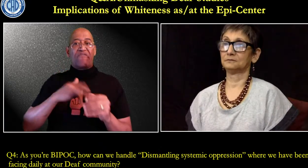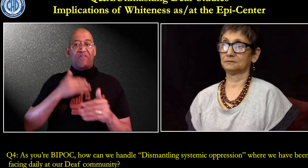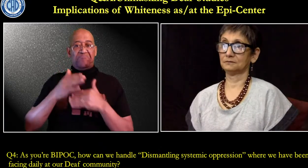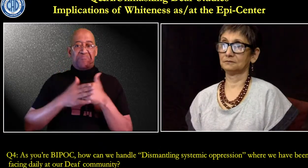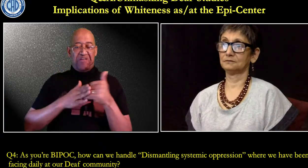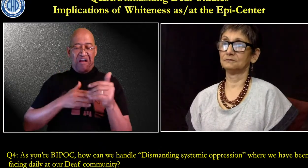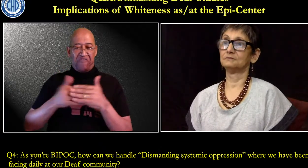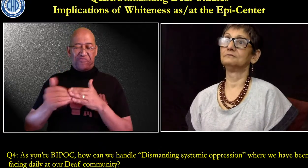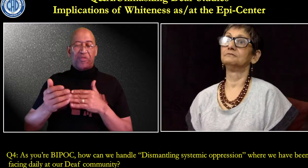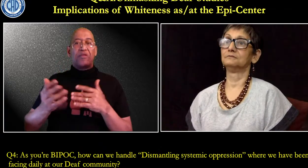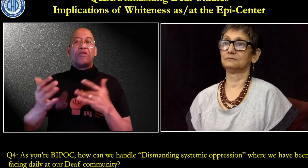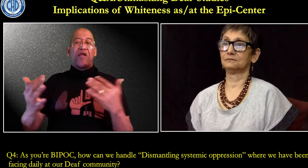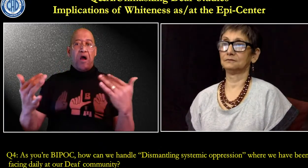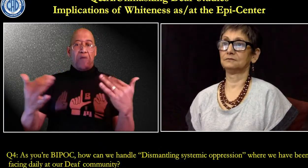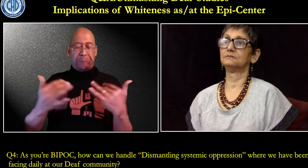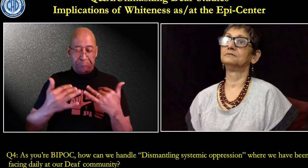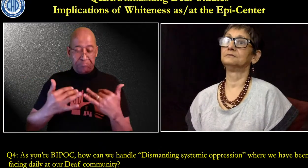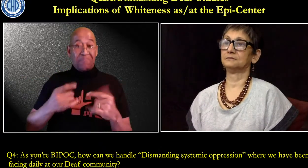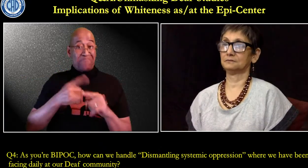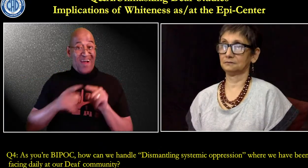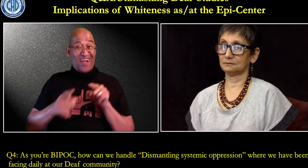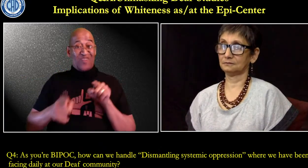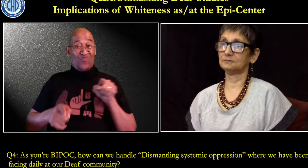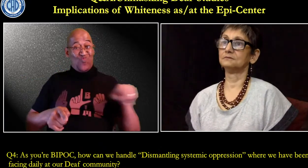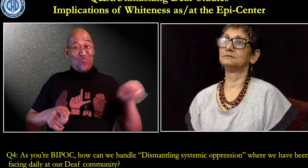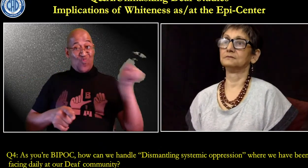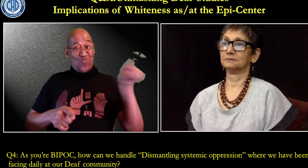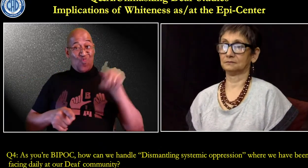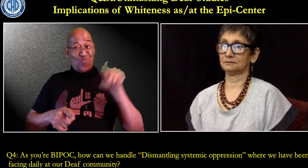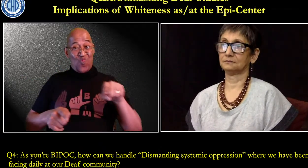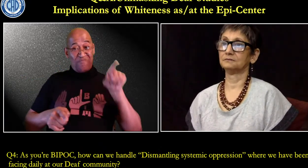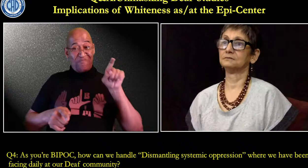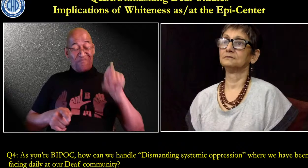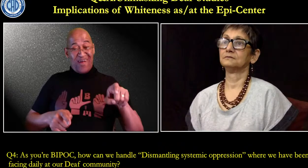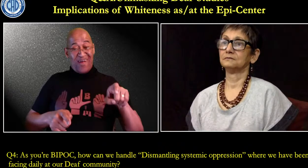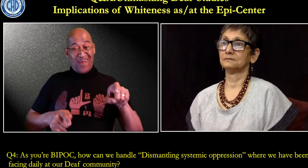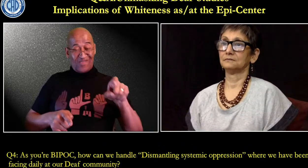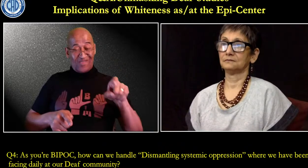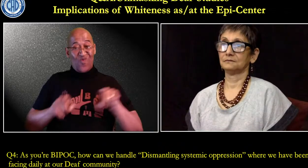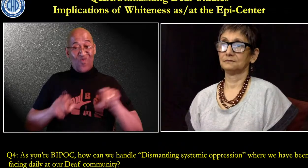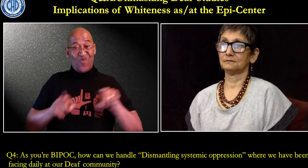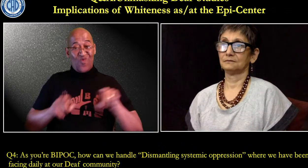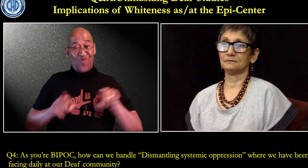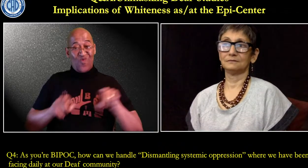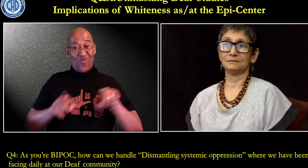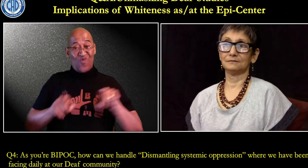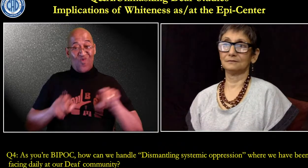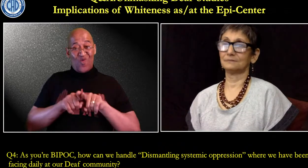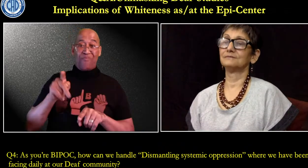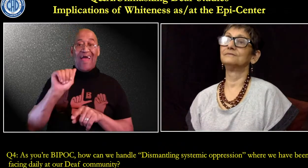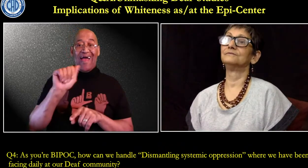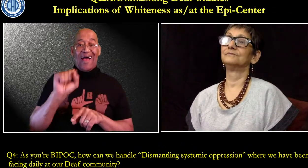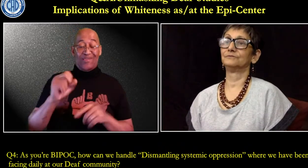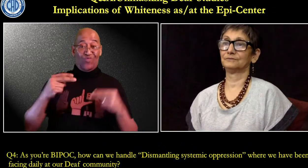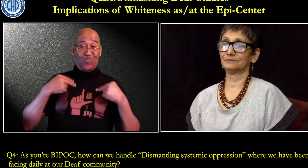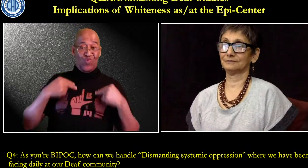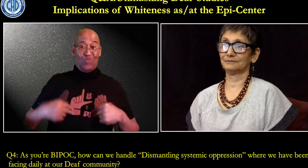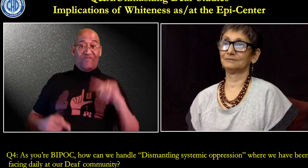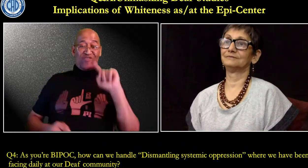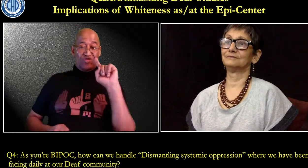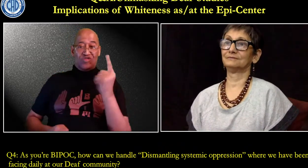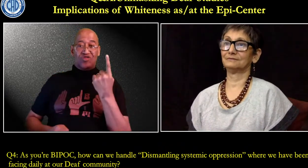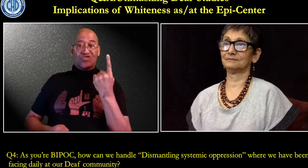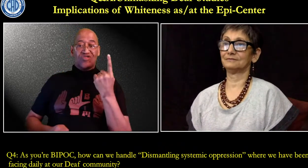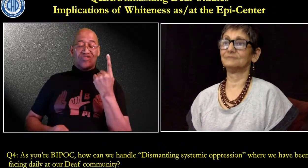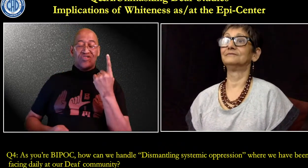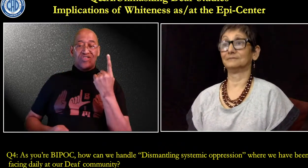then we will maybe see more by POC individuals becoming more comfortable to branch out more.